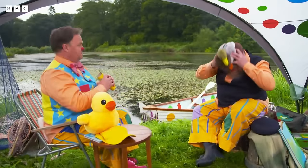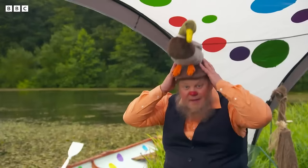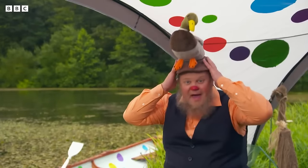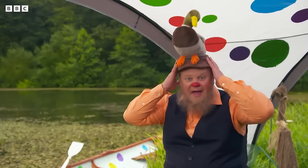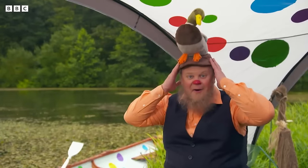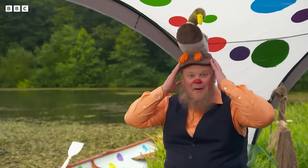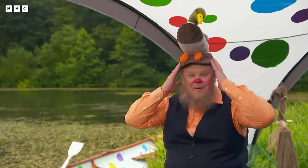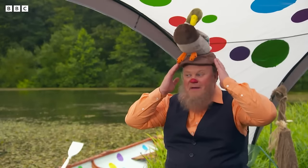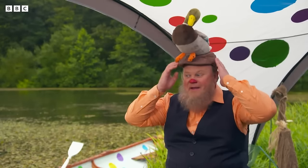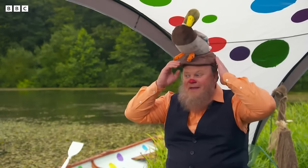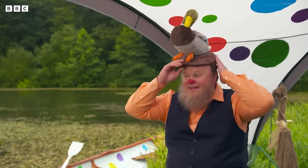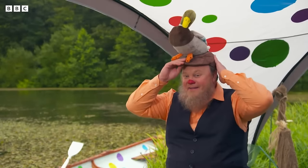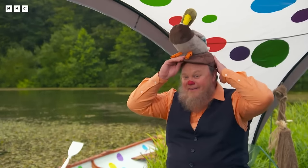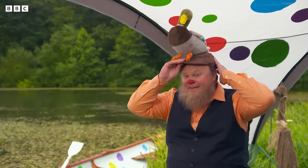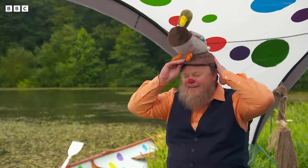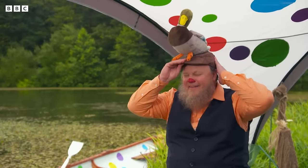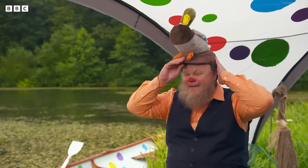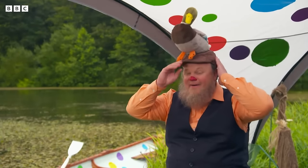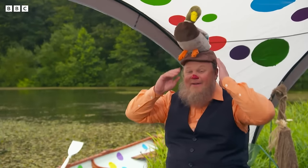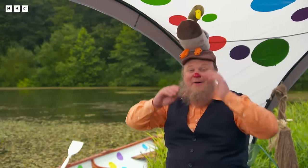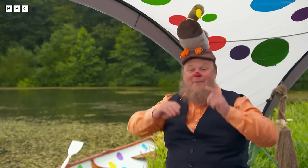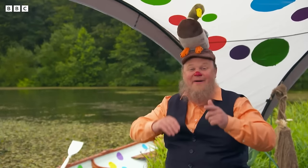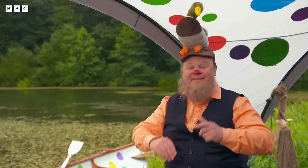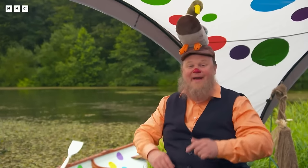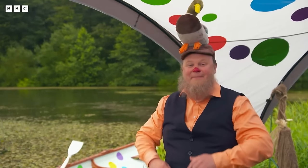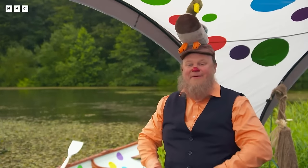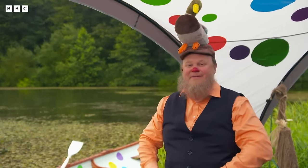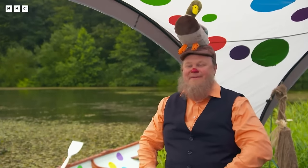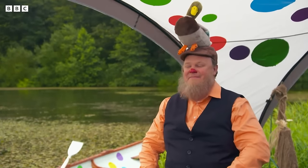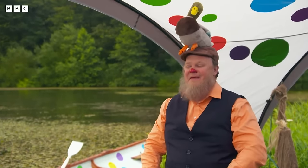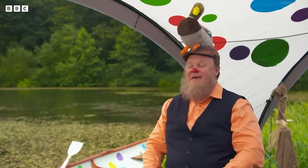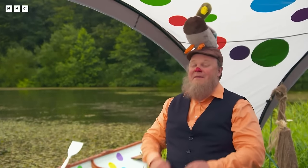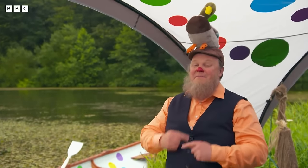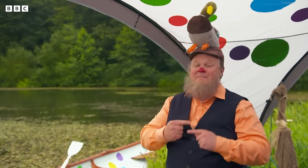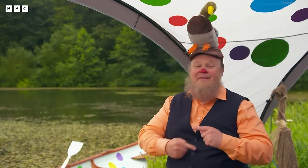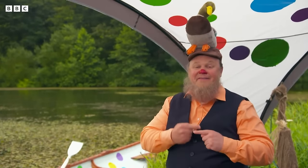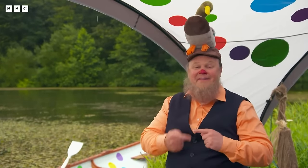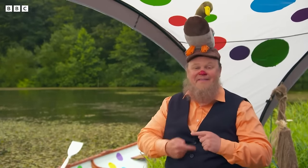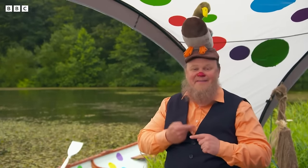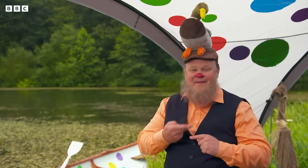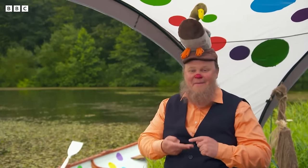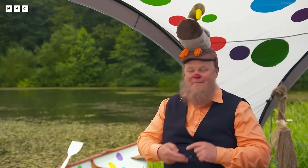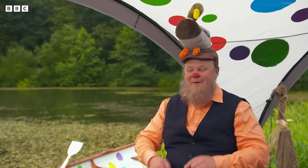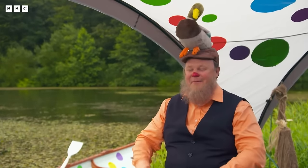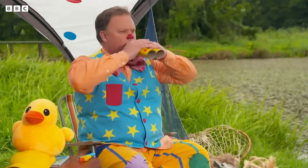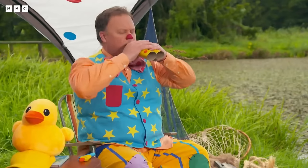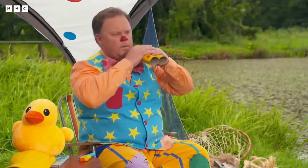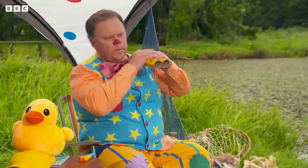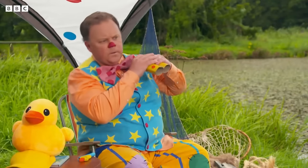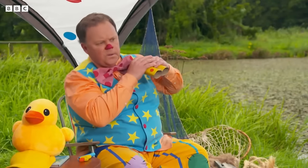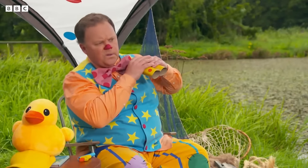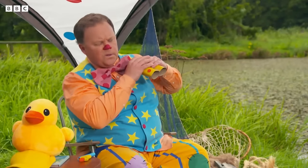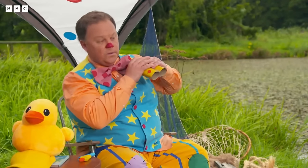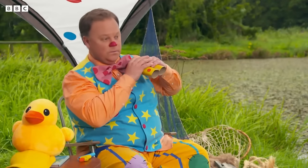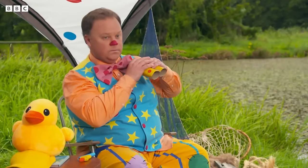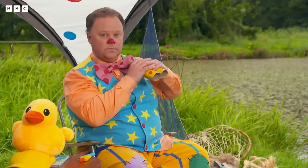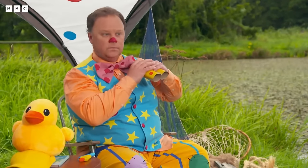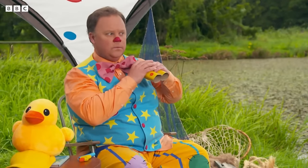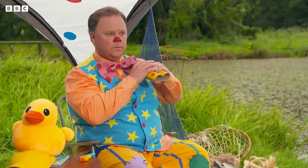Oh! Hang on a minute. I think I know what's happened. Mr. Tumble, you thought